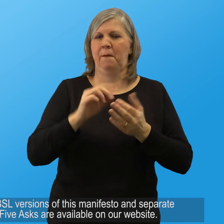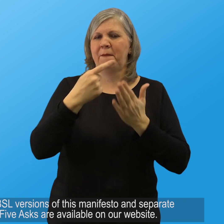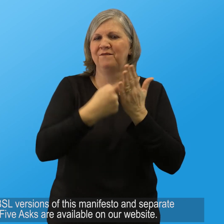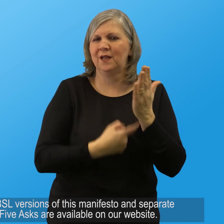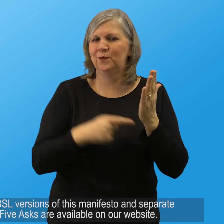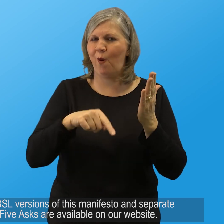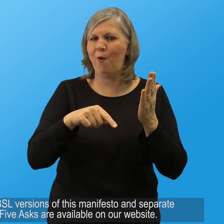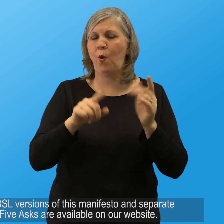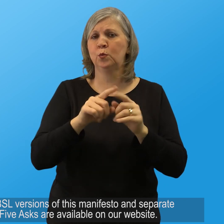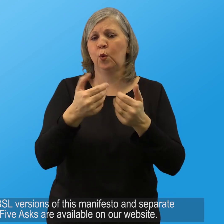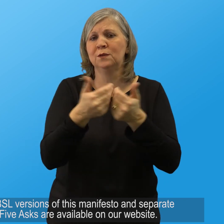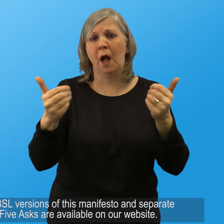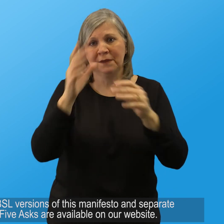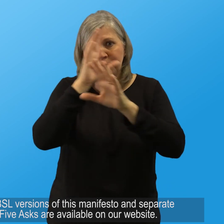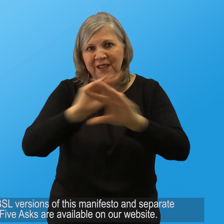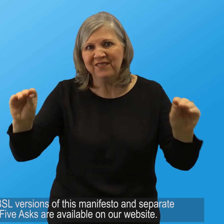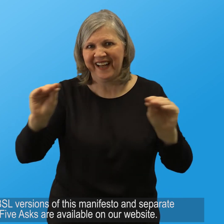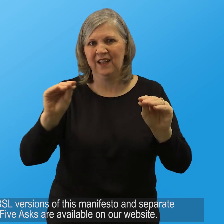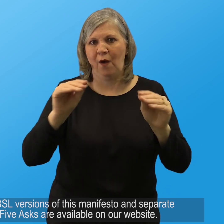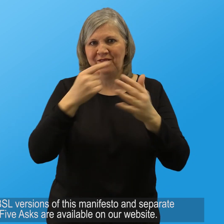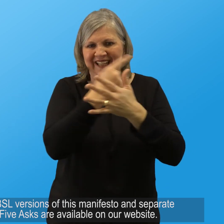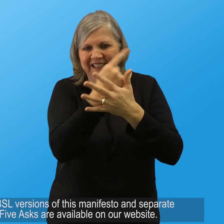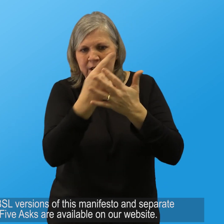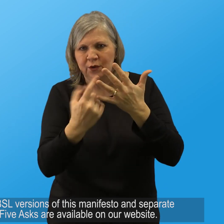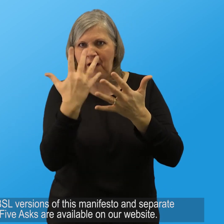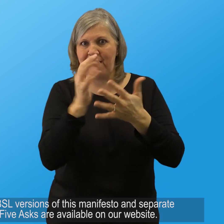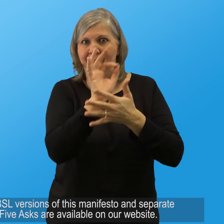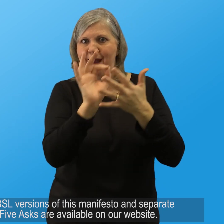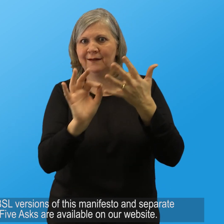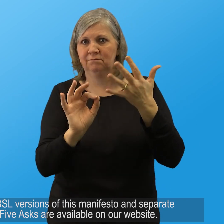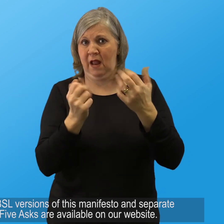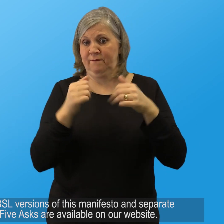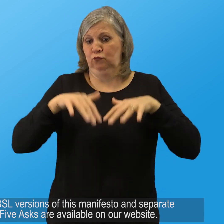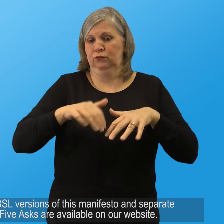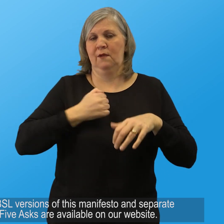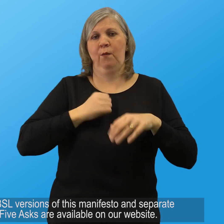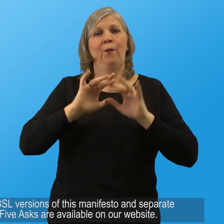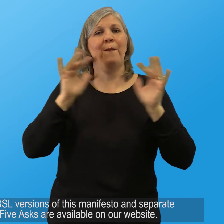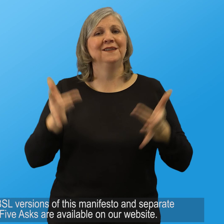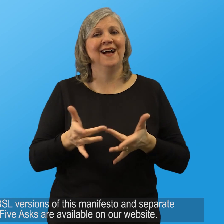manifesto and separate briefings on each of the 5 asks are available on our website.